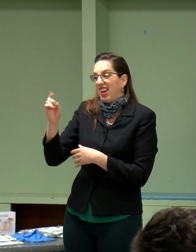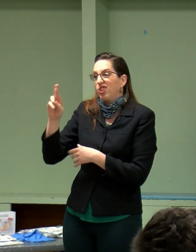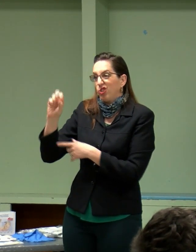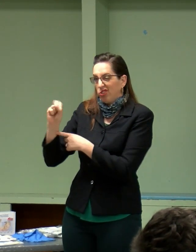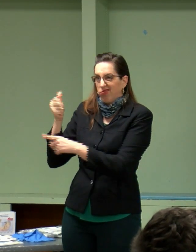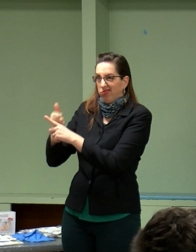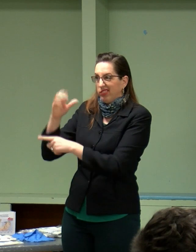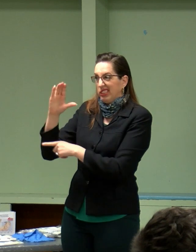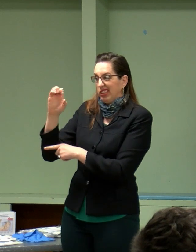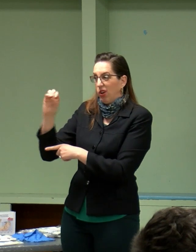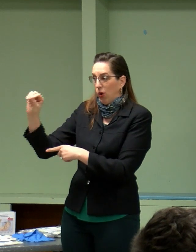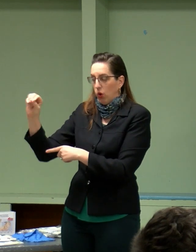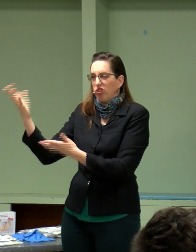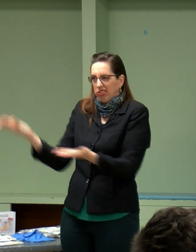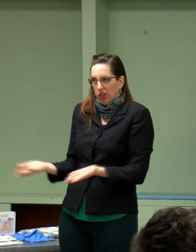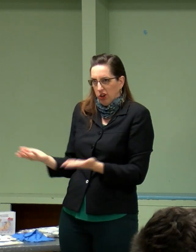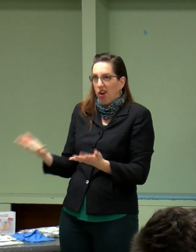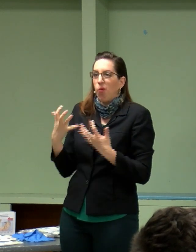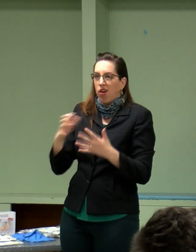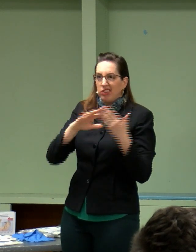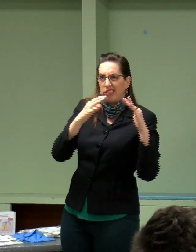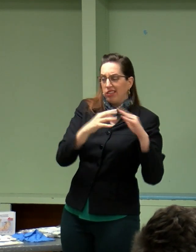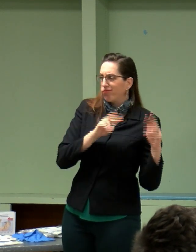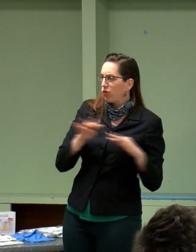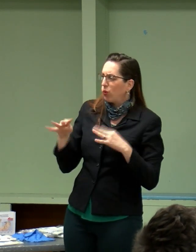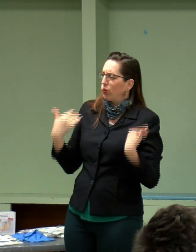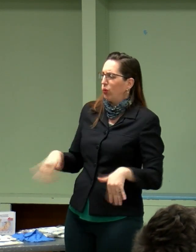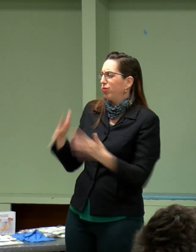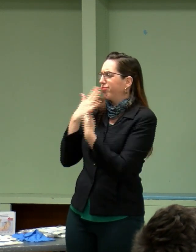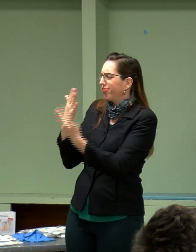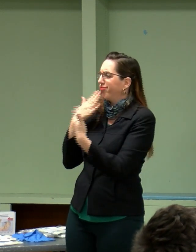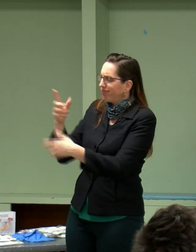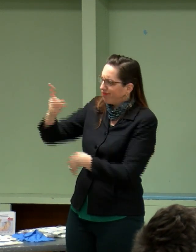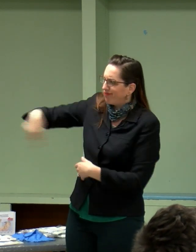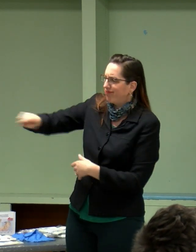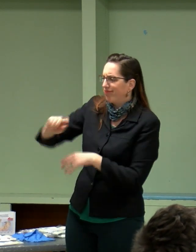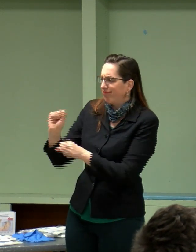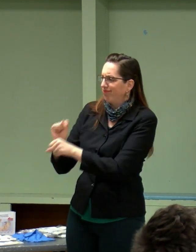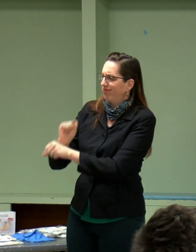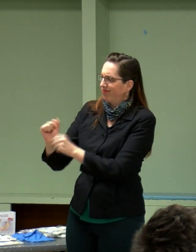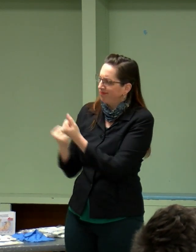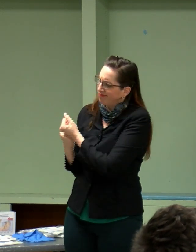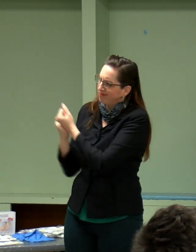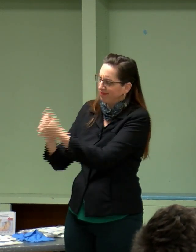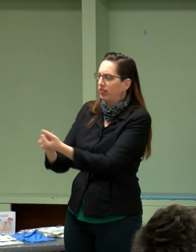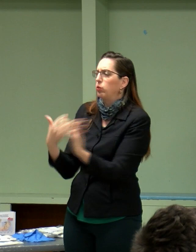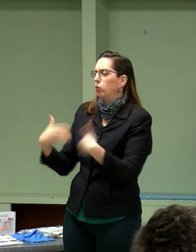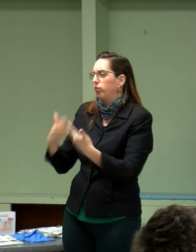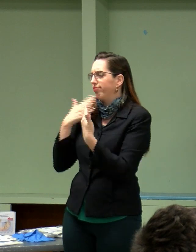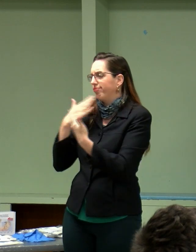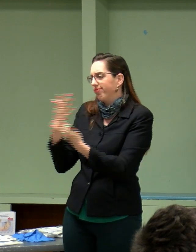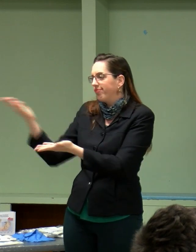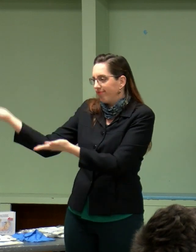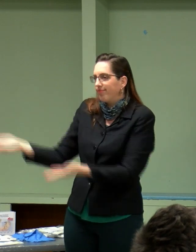to express the city's gratitude to her and all at the Beacon for support for the work they are doing. Please give it up to